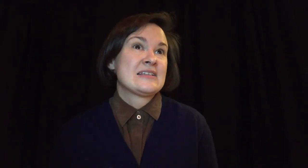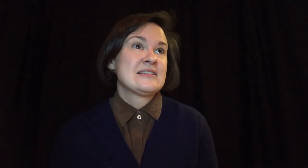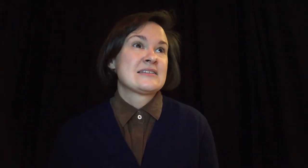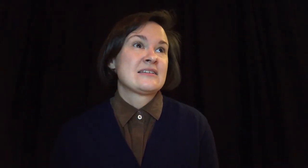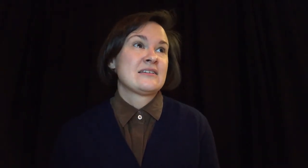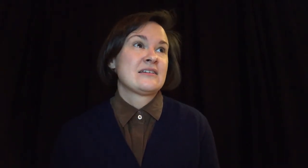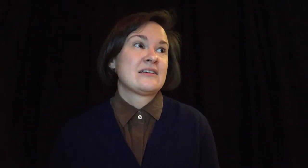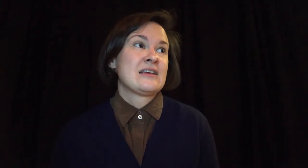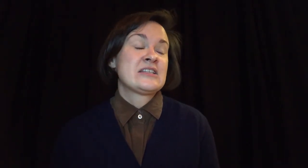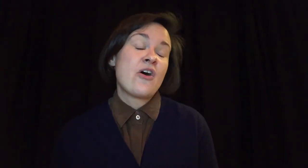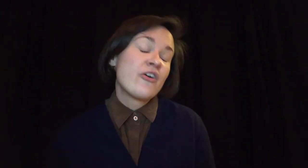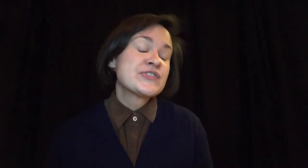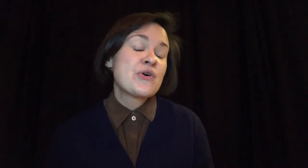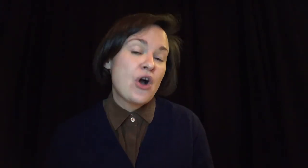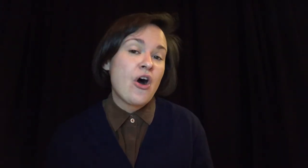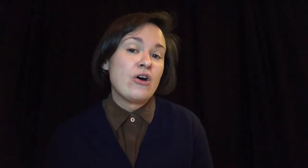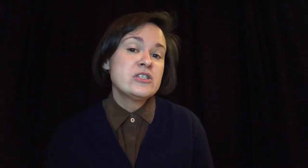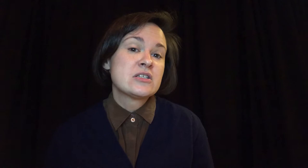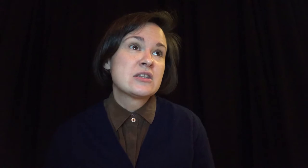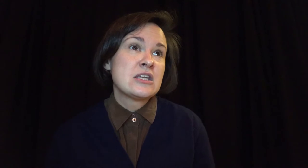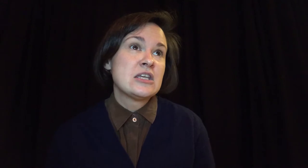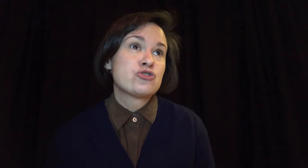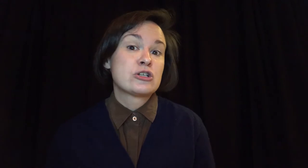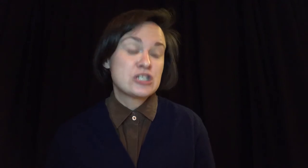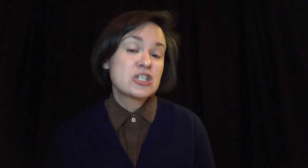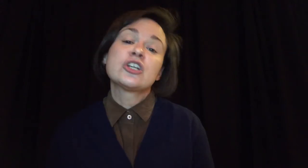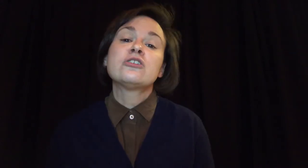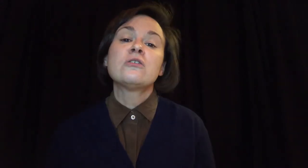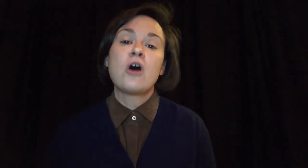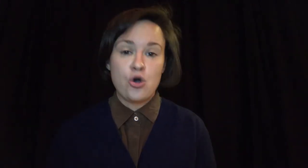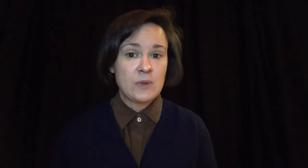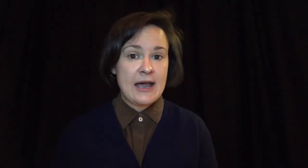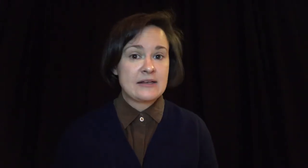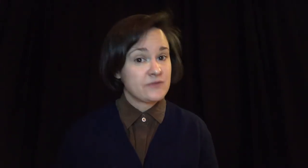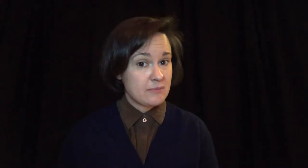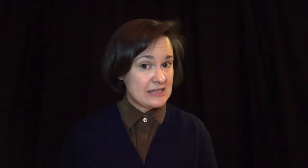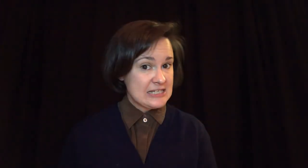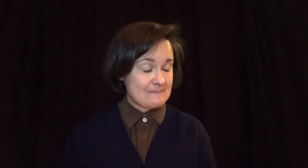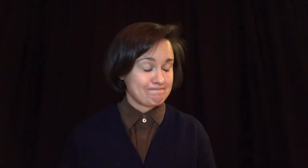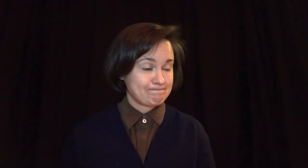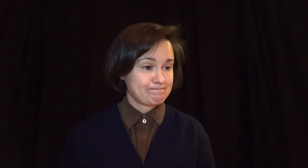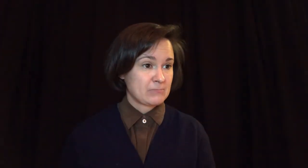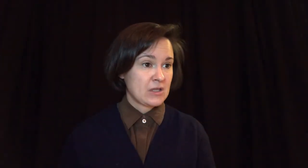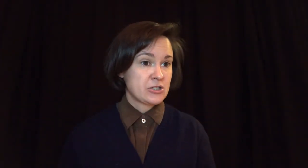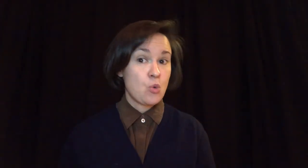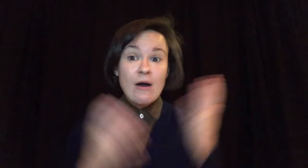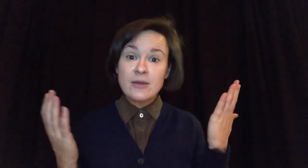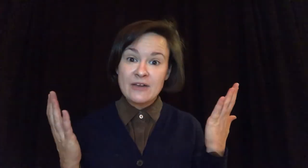And it's also called the traditional homeland of the Métis. So welcome